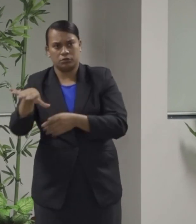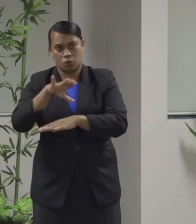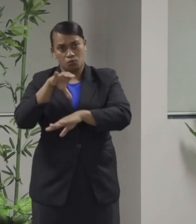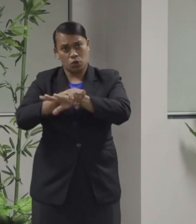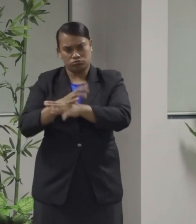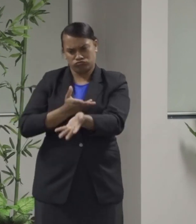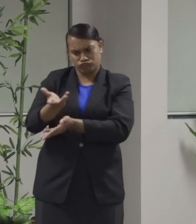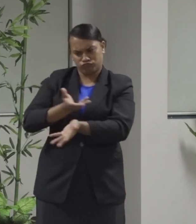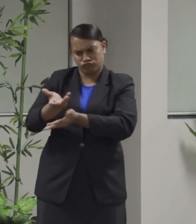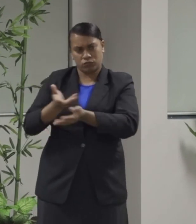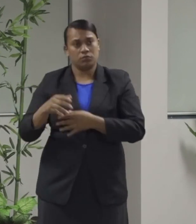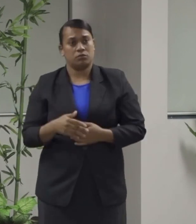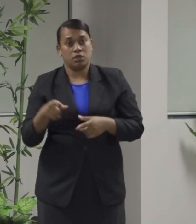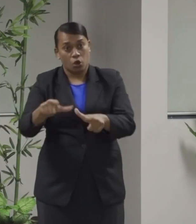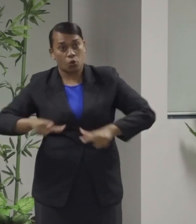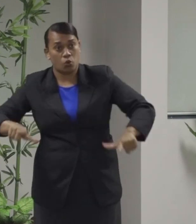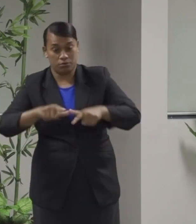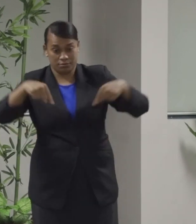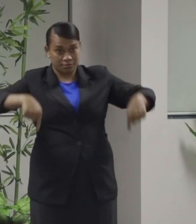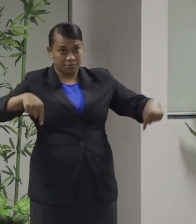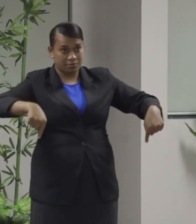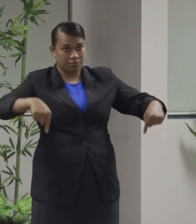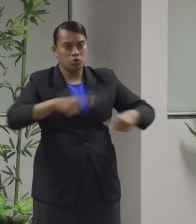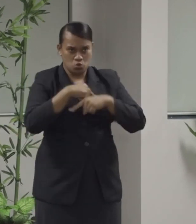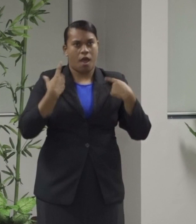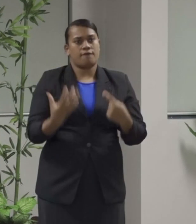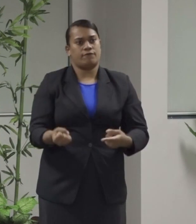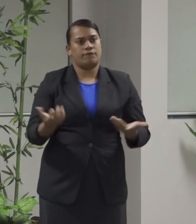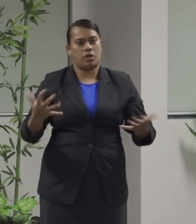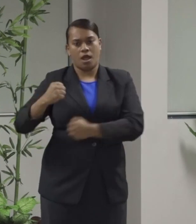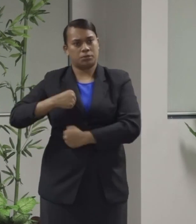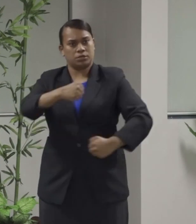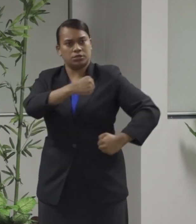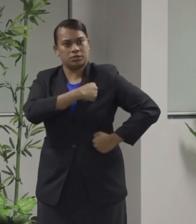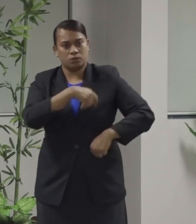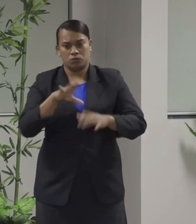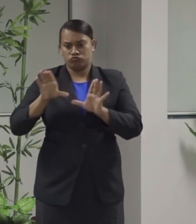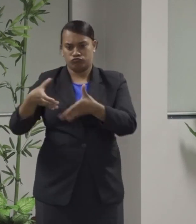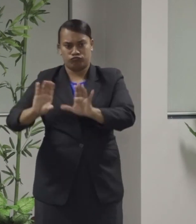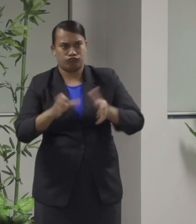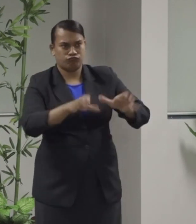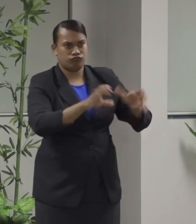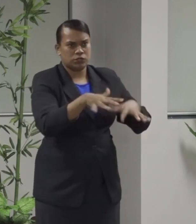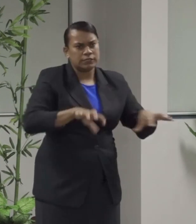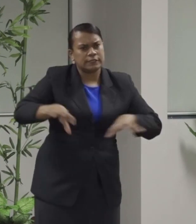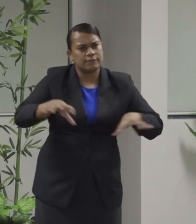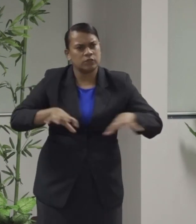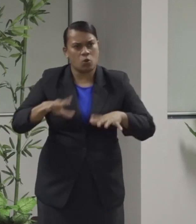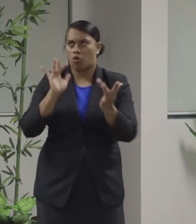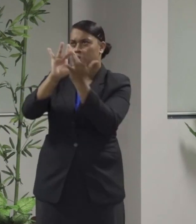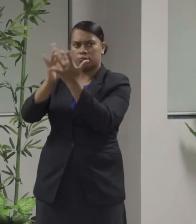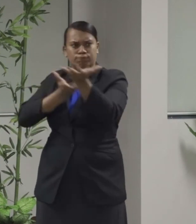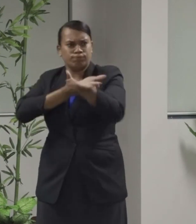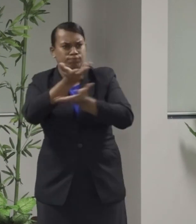land, we also have RFMF Army units that are already out and about with contact tracing